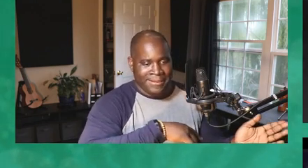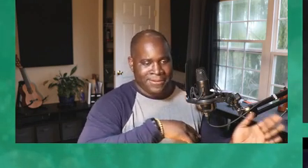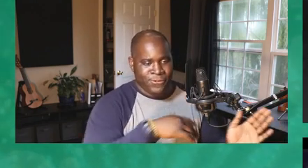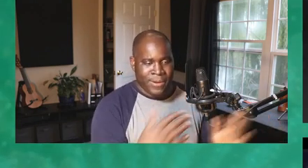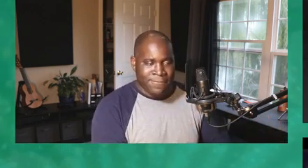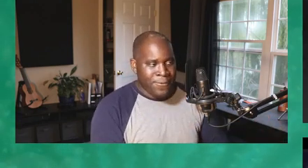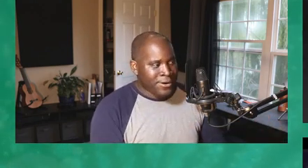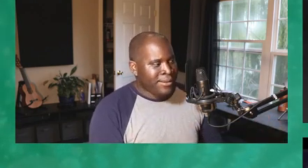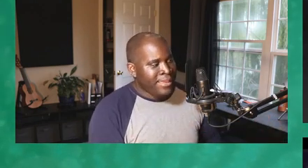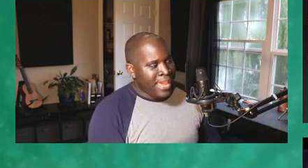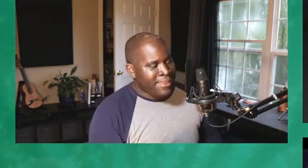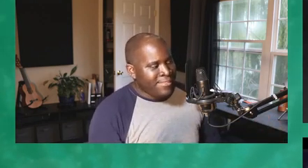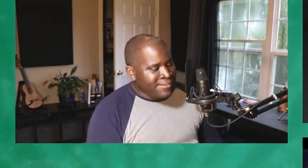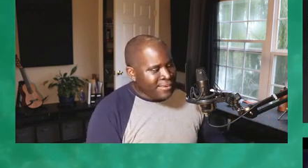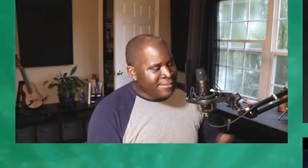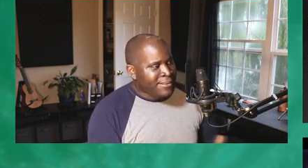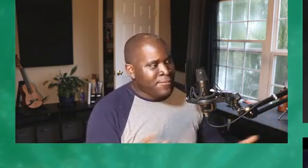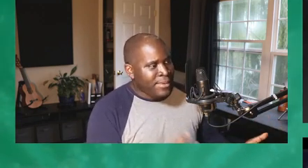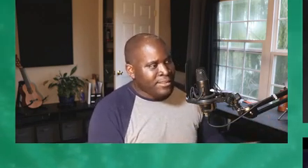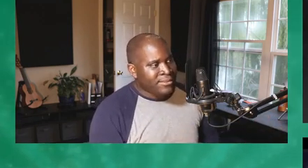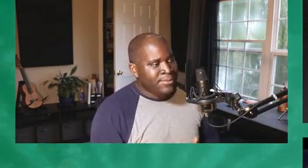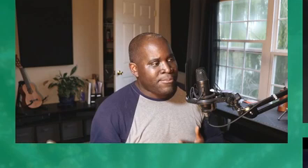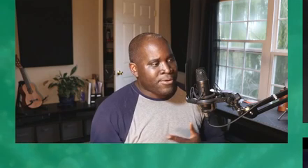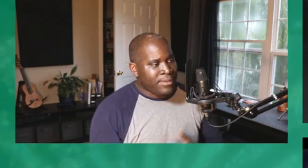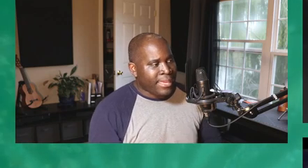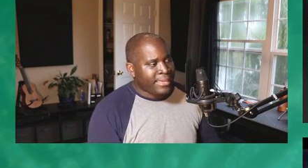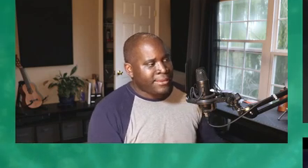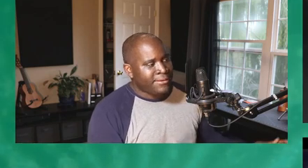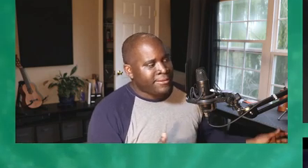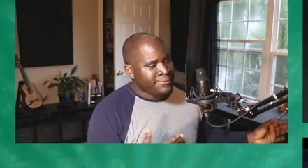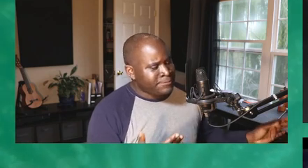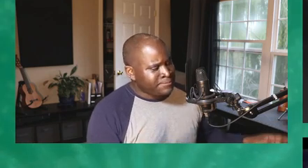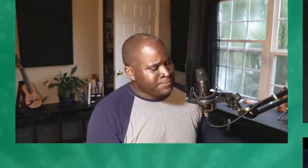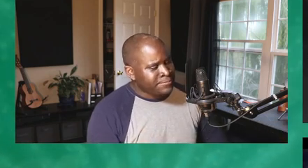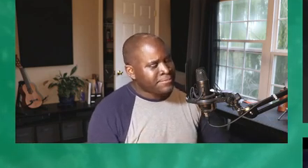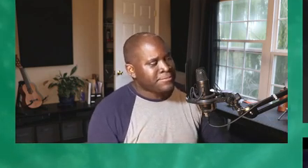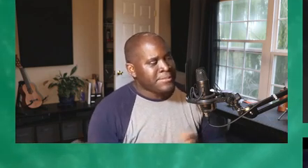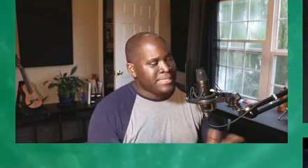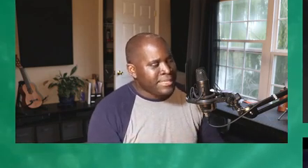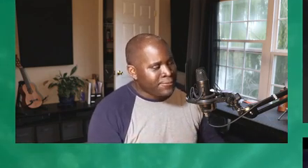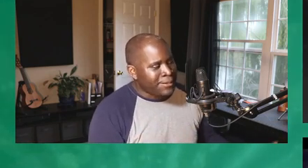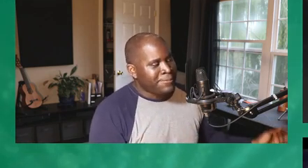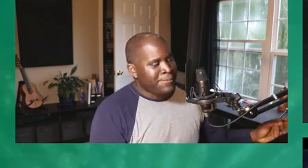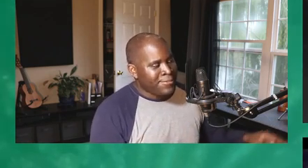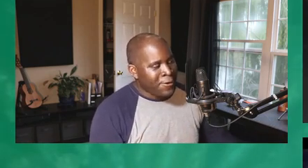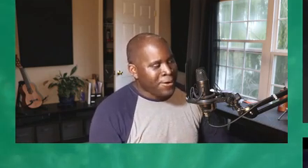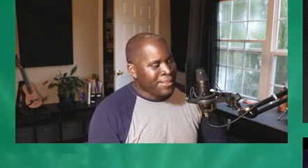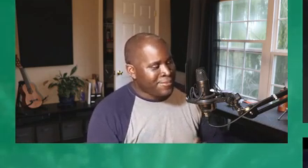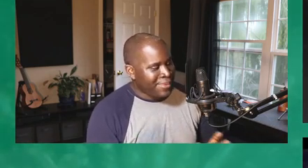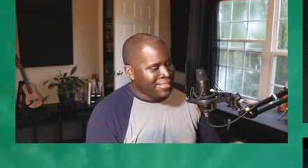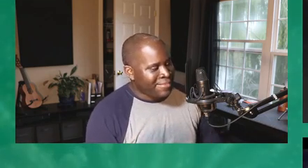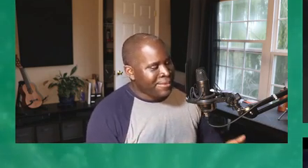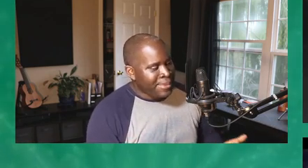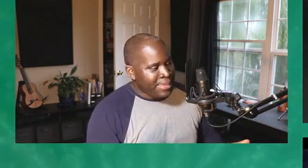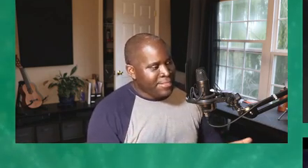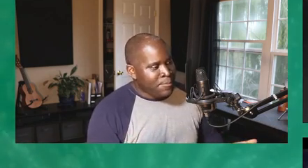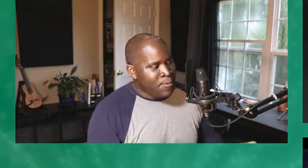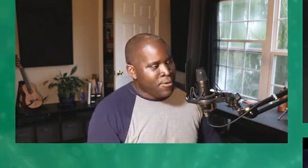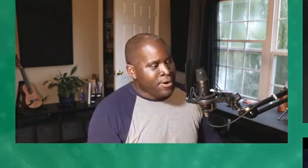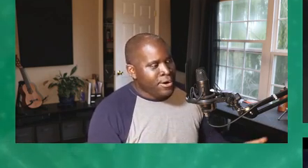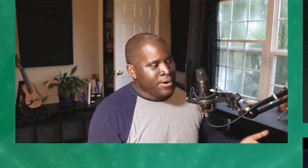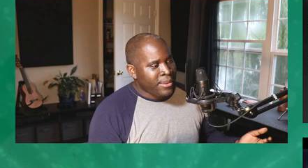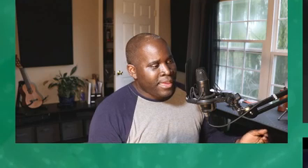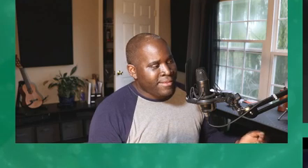like straightforward. And in this season, it's been a little bit more like different. It's hard.